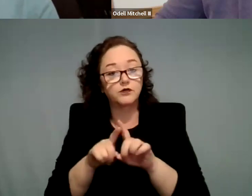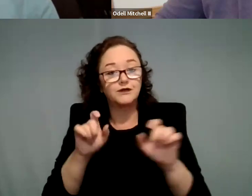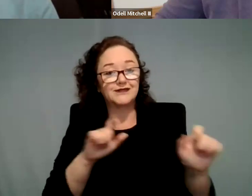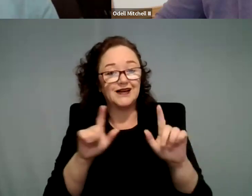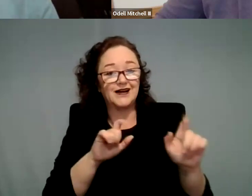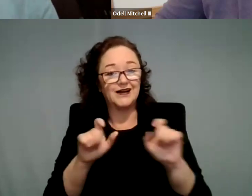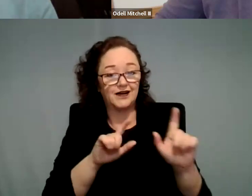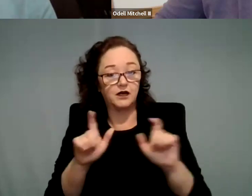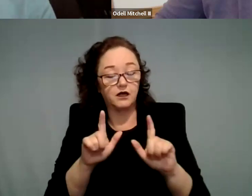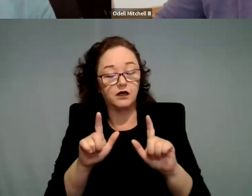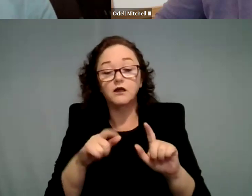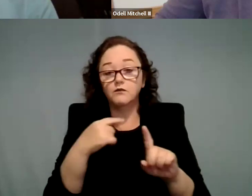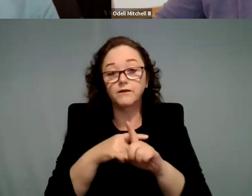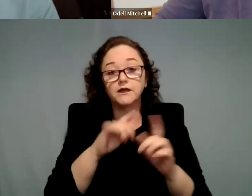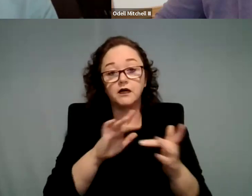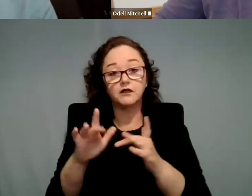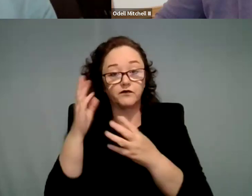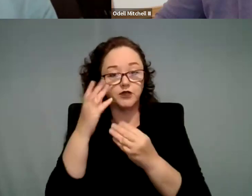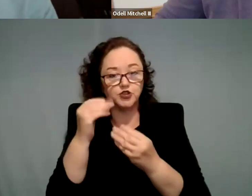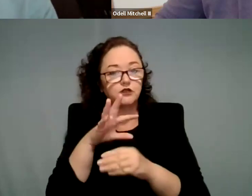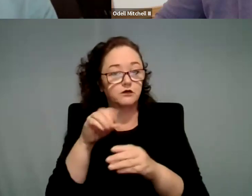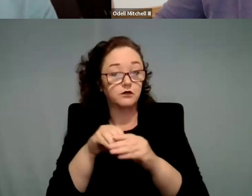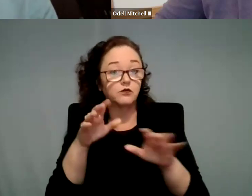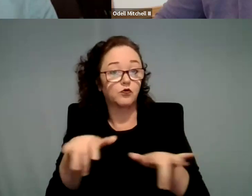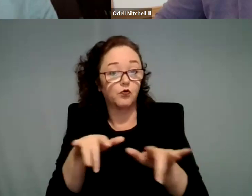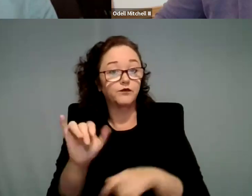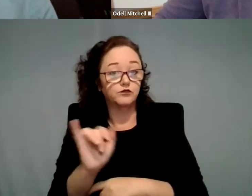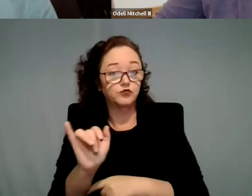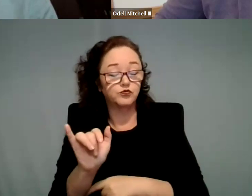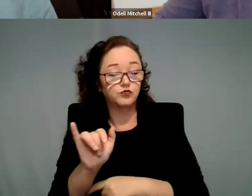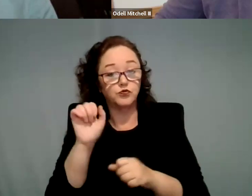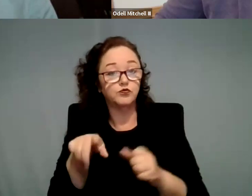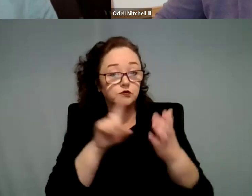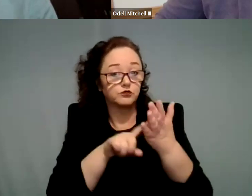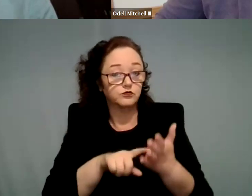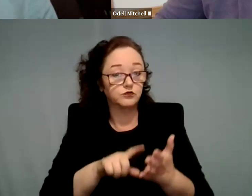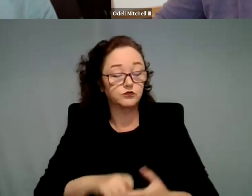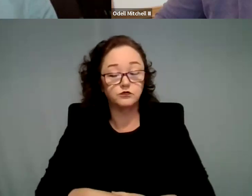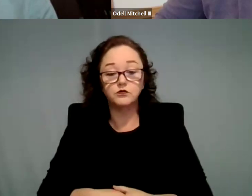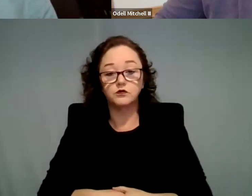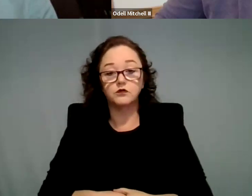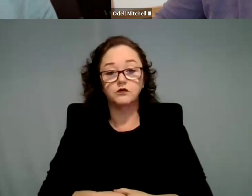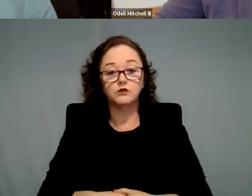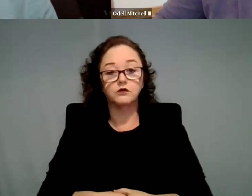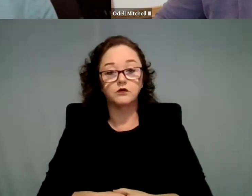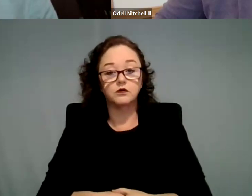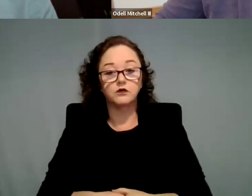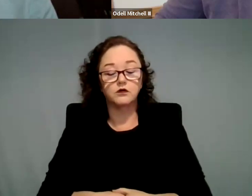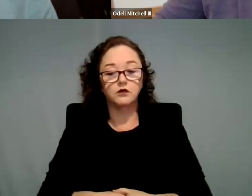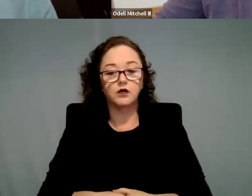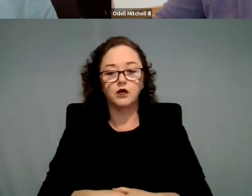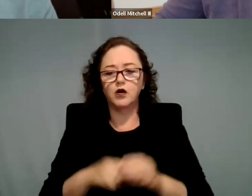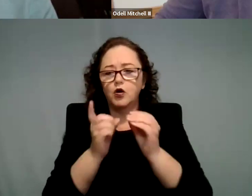be in the recording too. So you can go back and check that out. I'll take us to one